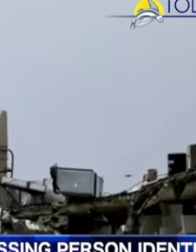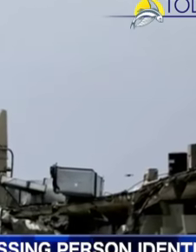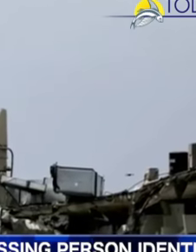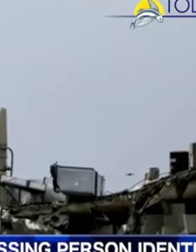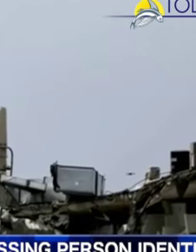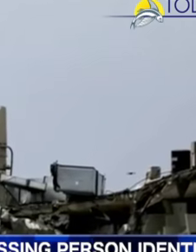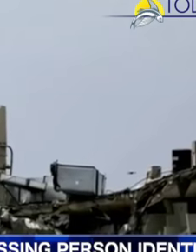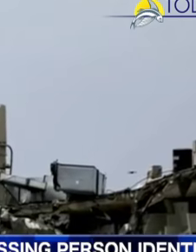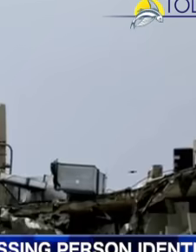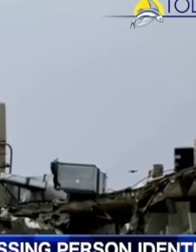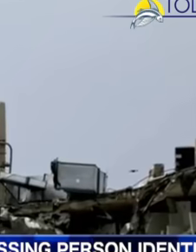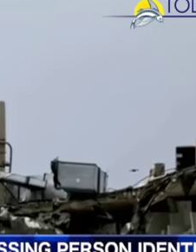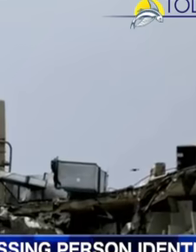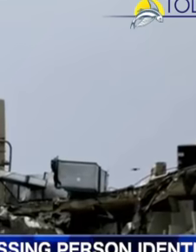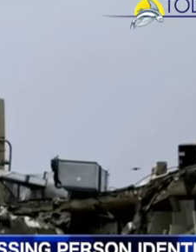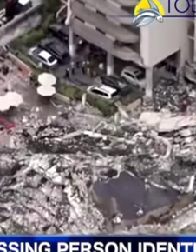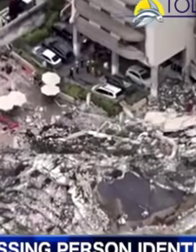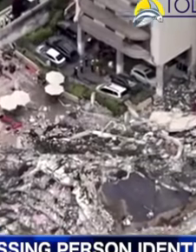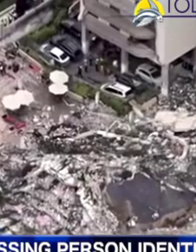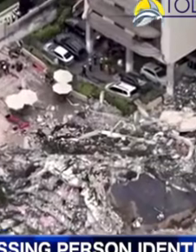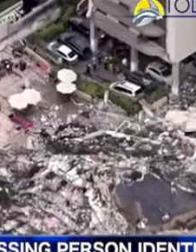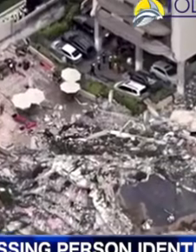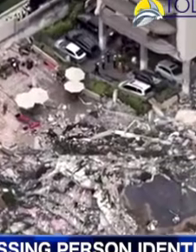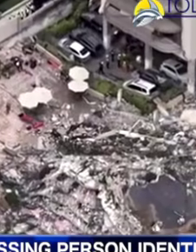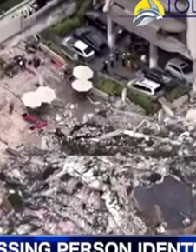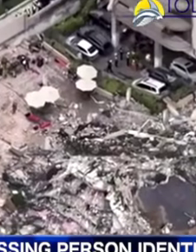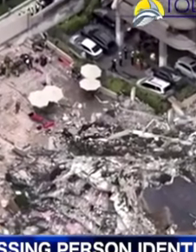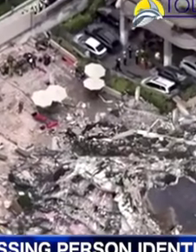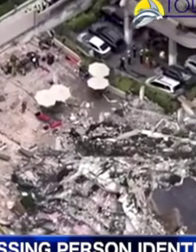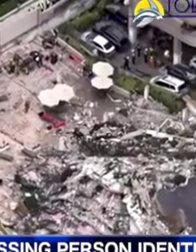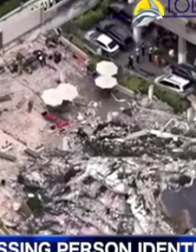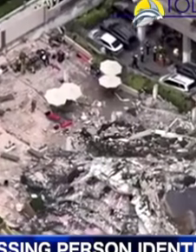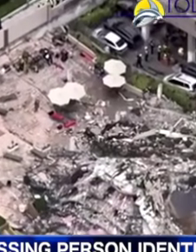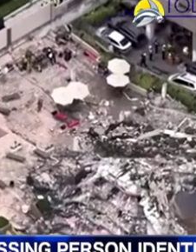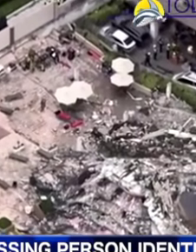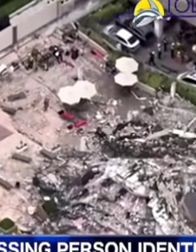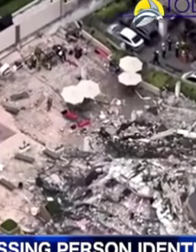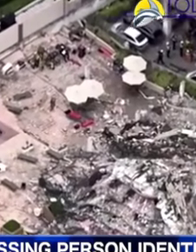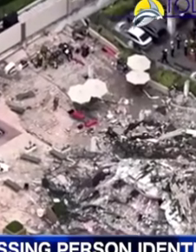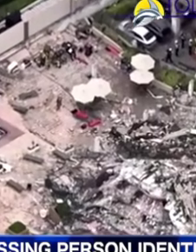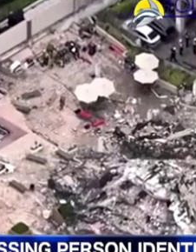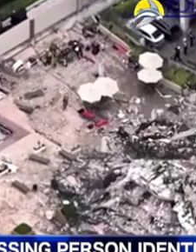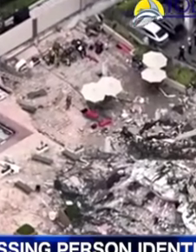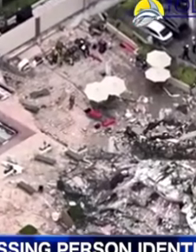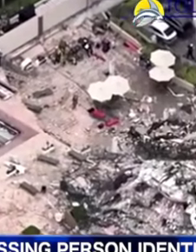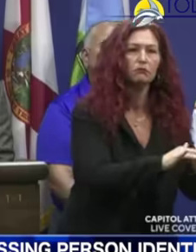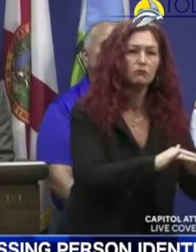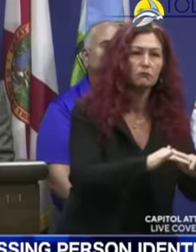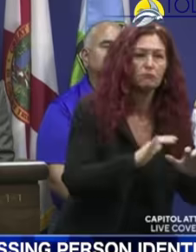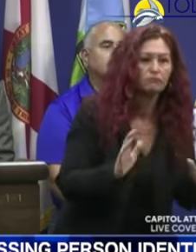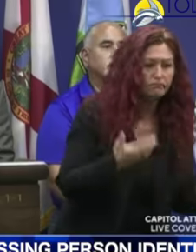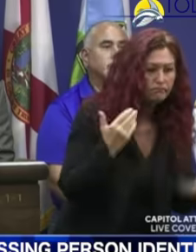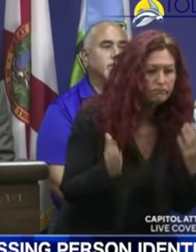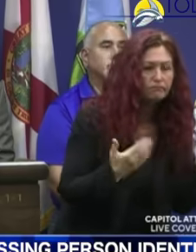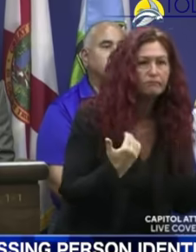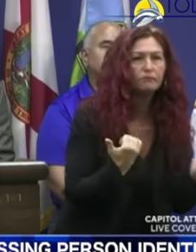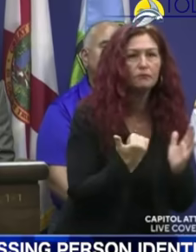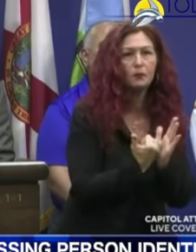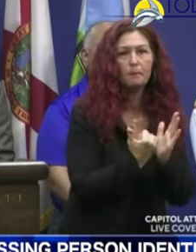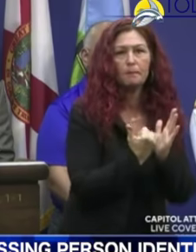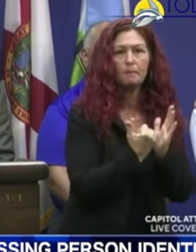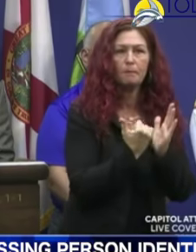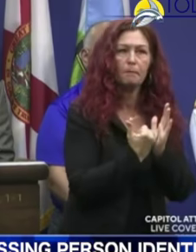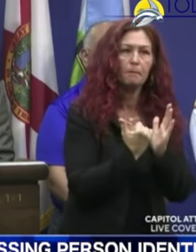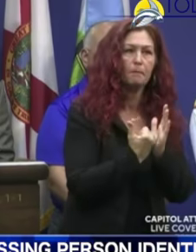said, 98 victims have now been identified and families notified. In the 33